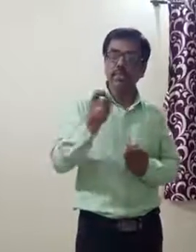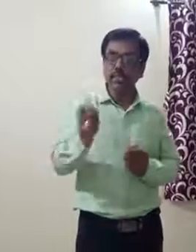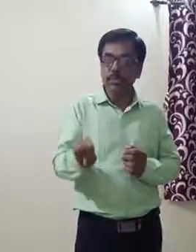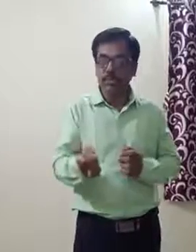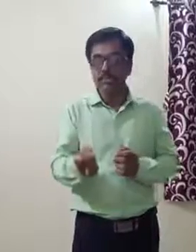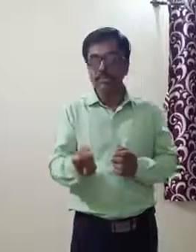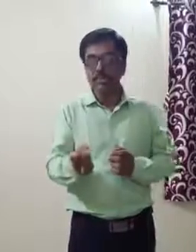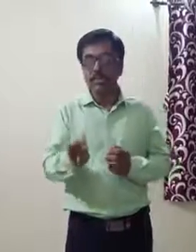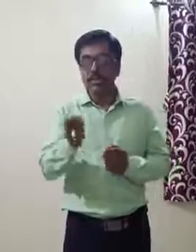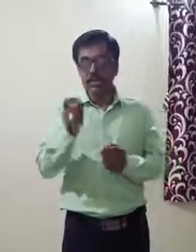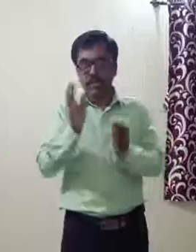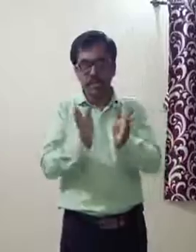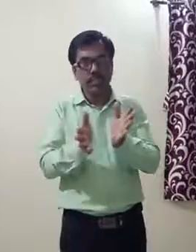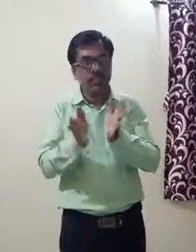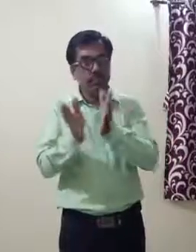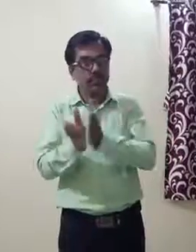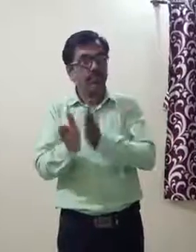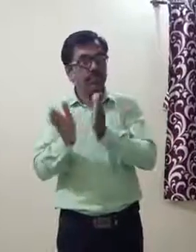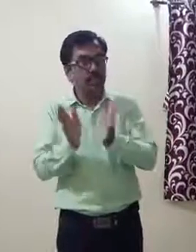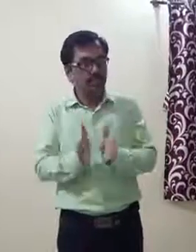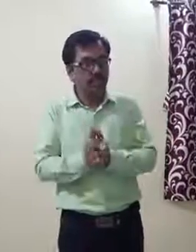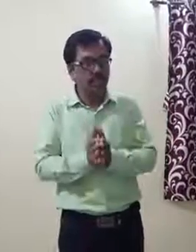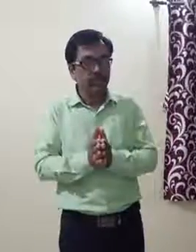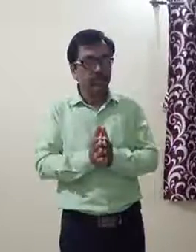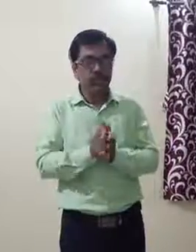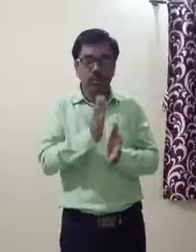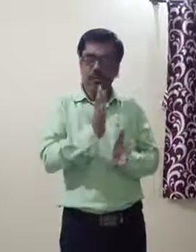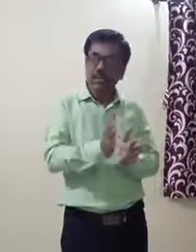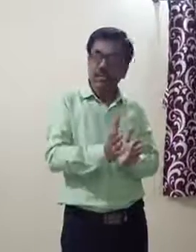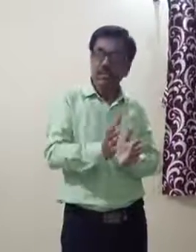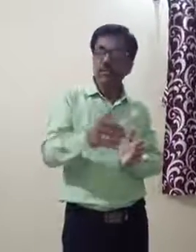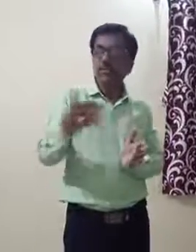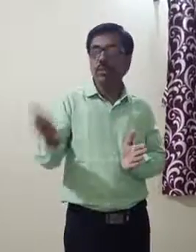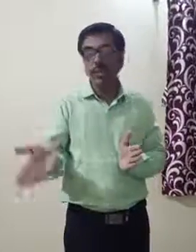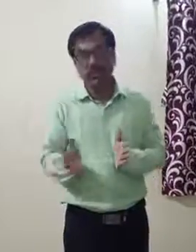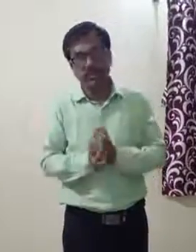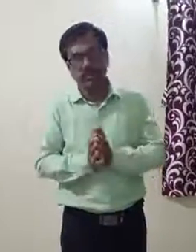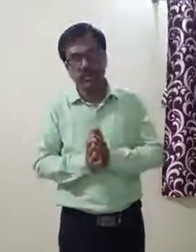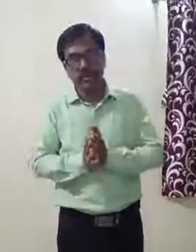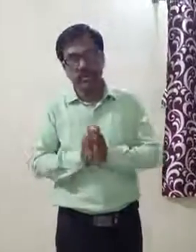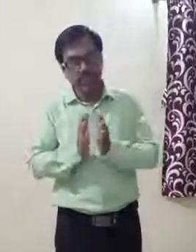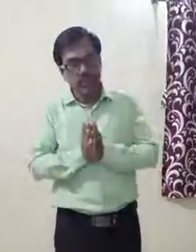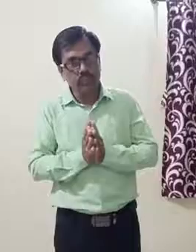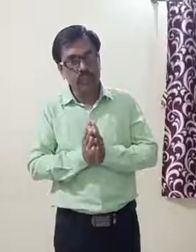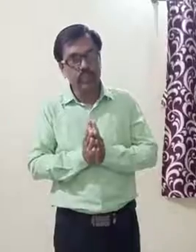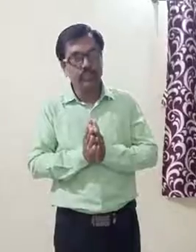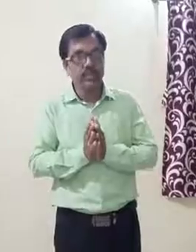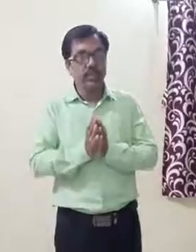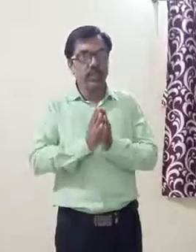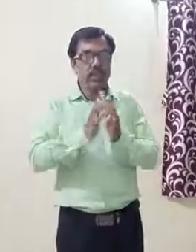capital, exchange of the goods and the capital from one region to another. In this way,